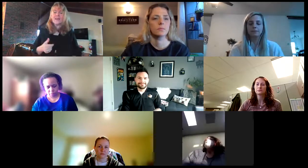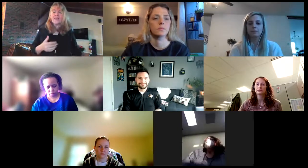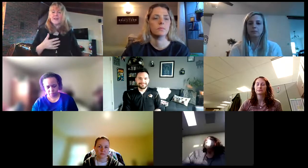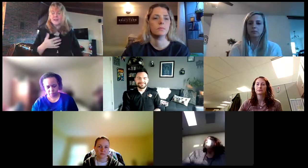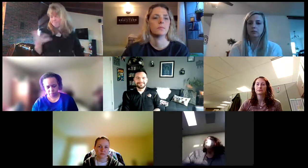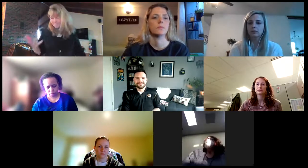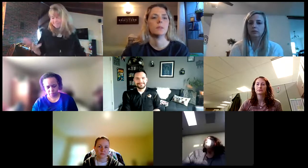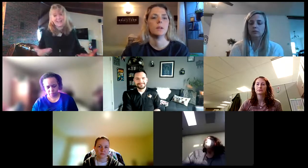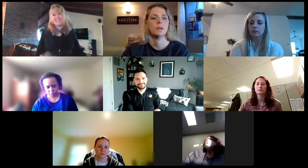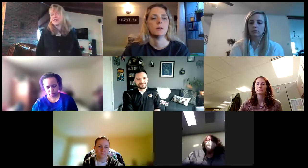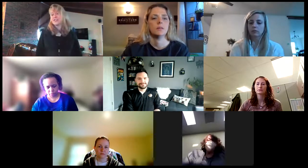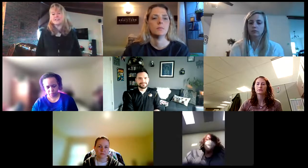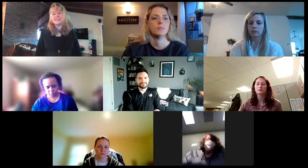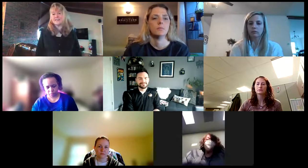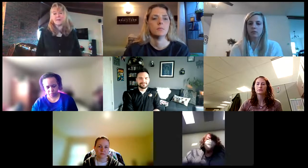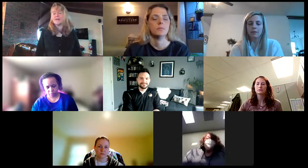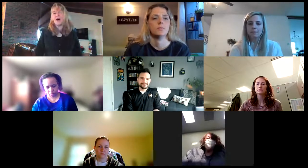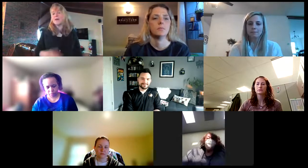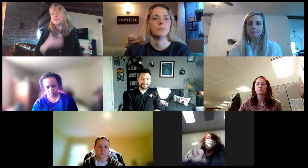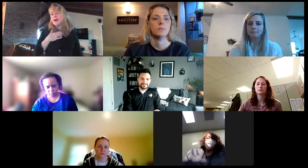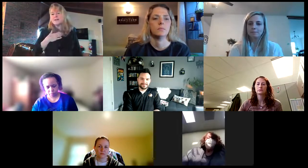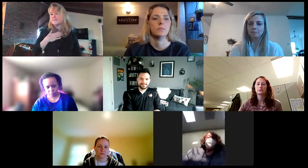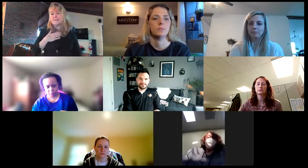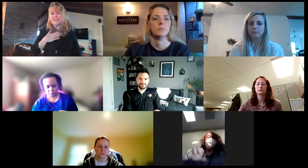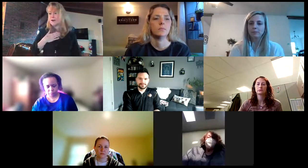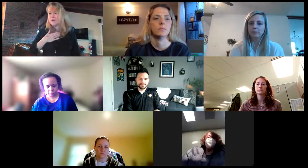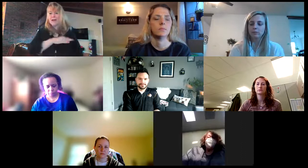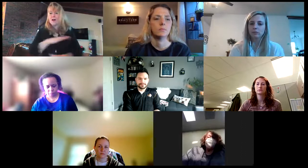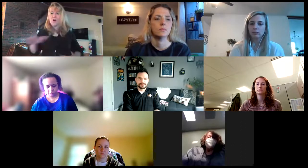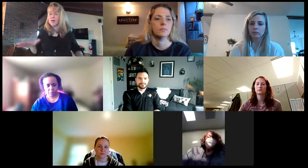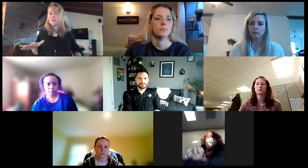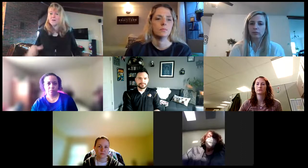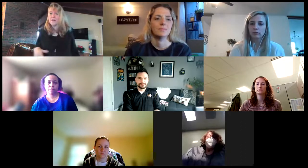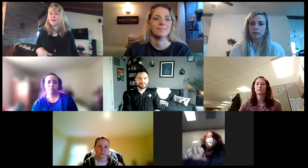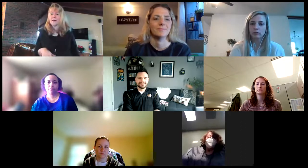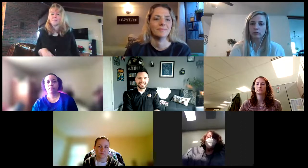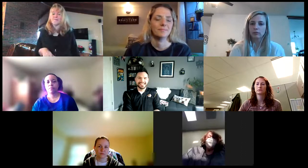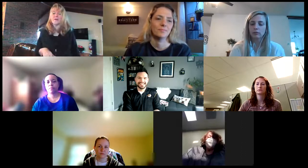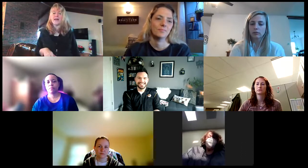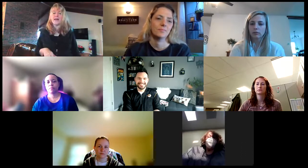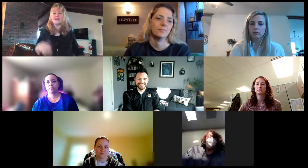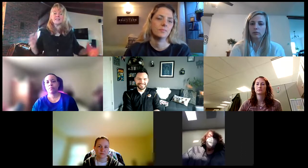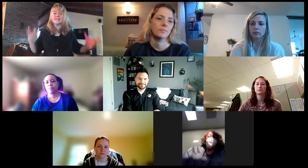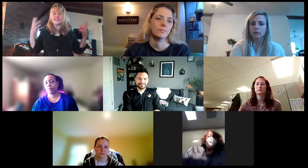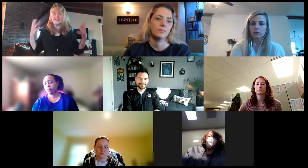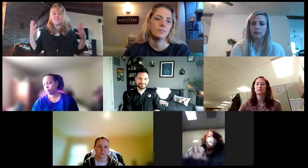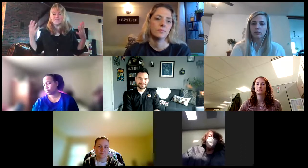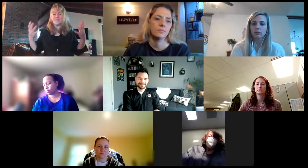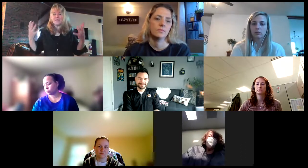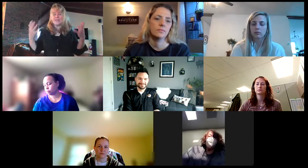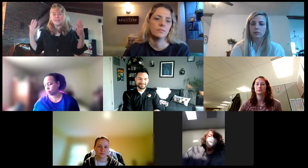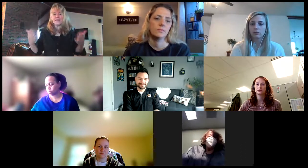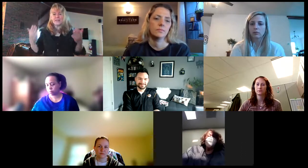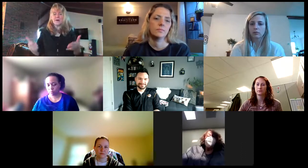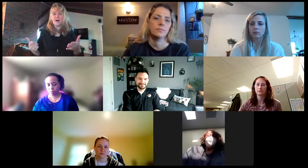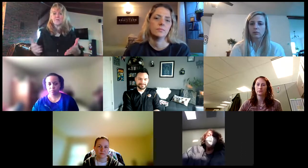And it's just, I mean, I'm not there at all, But that is